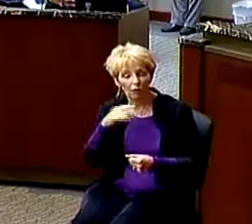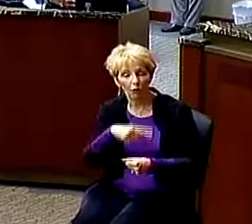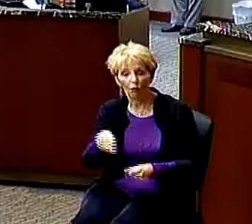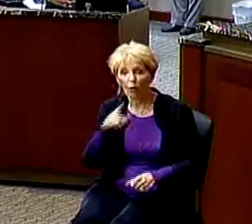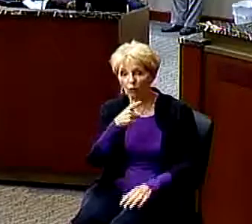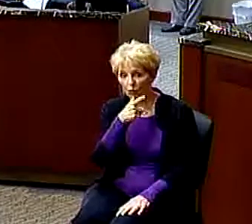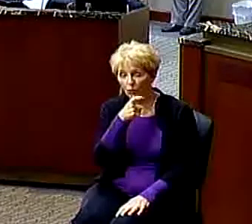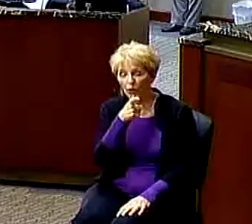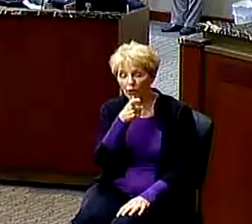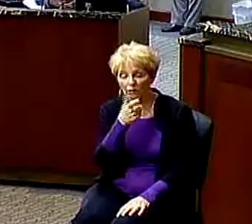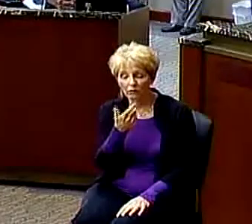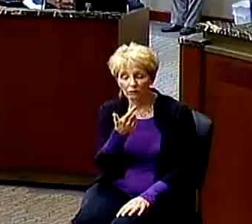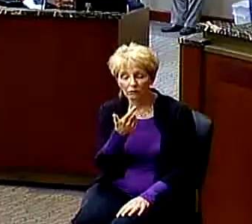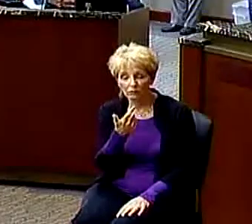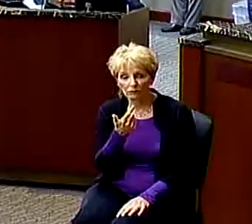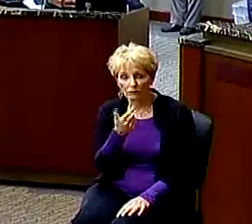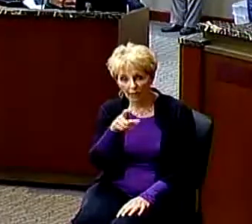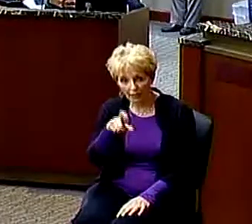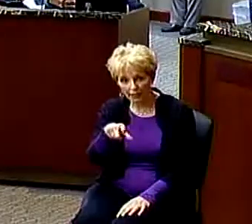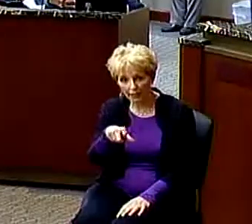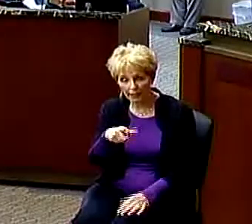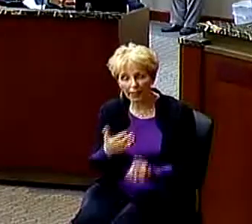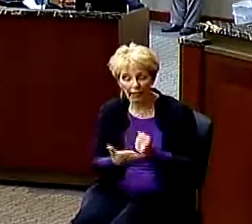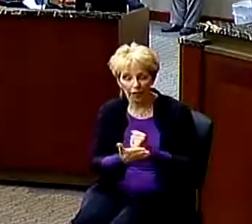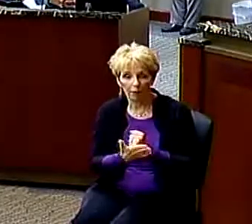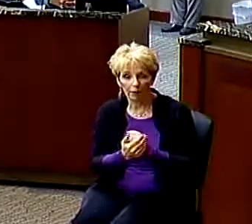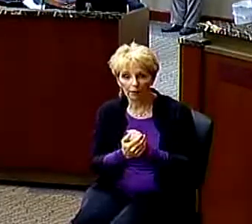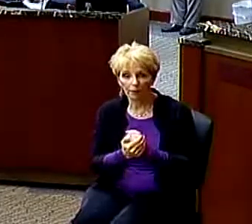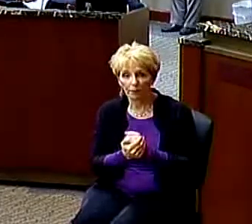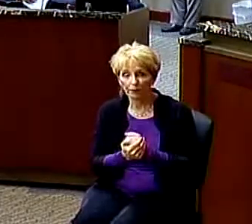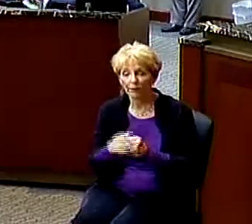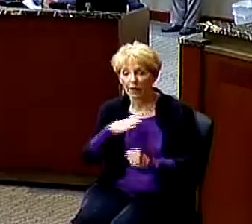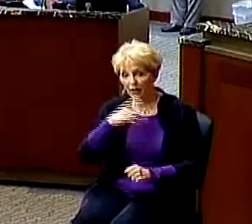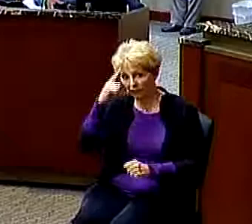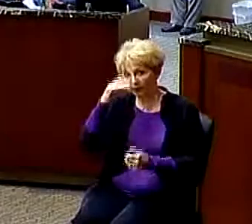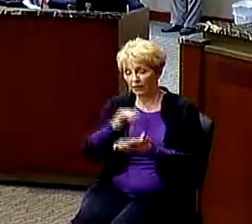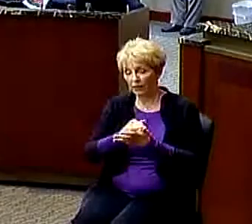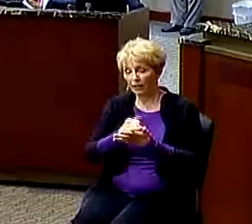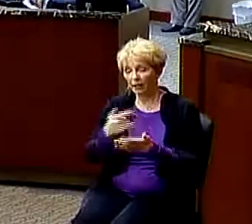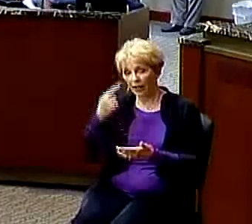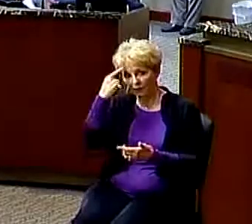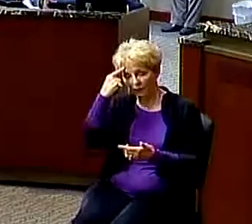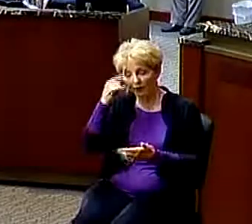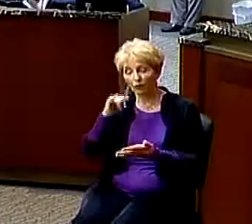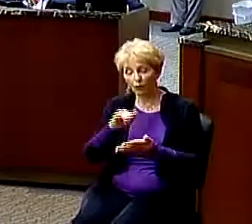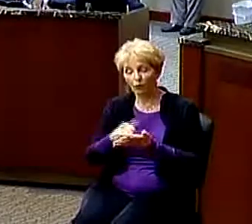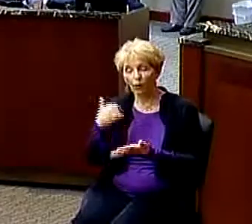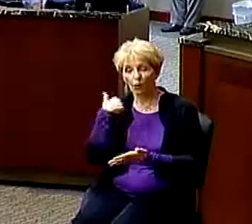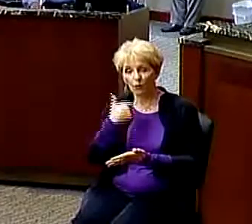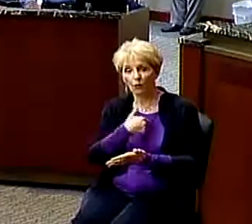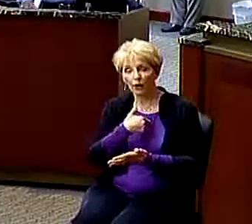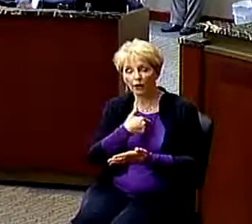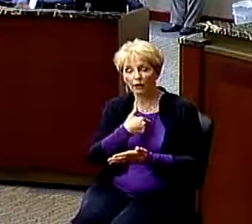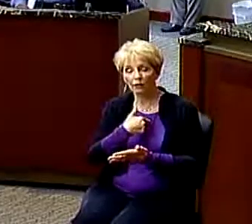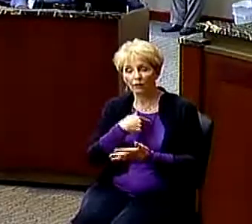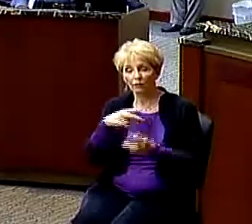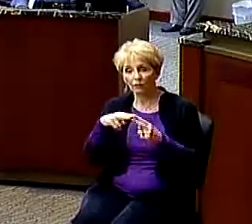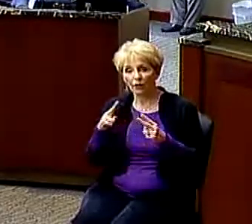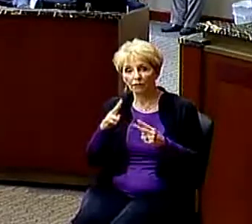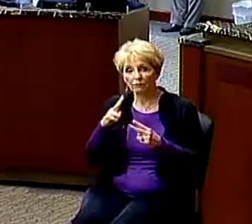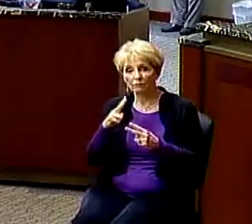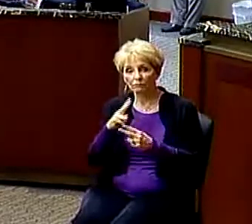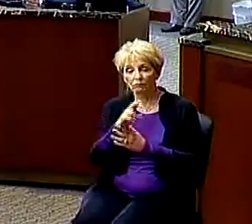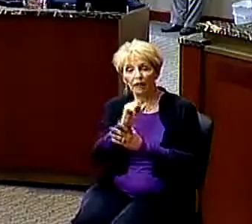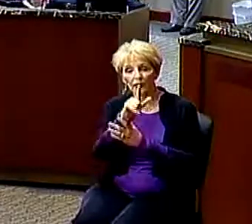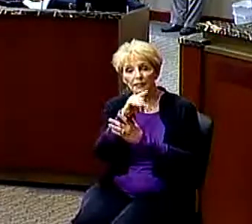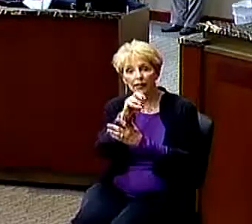those who need a bit of help? And I think that's where I'm coming from. I think we travel down a very slippery slope